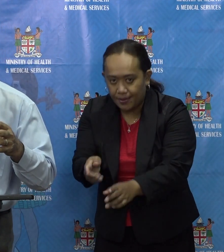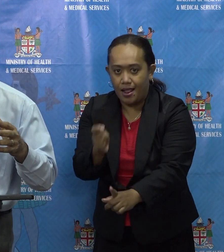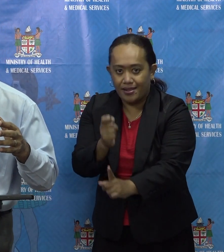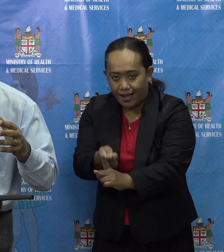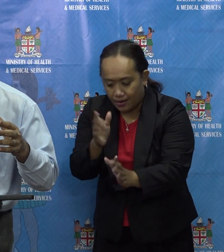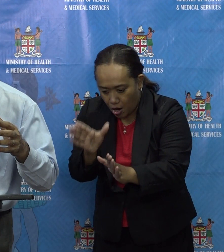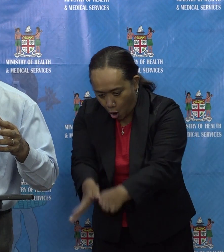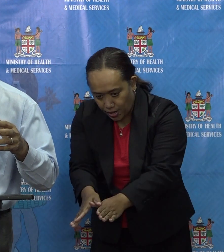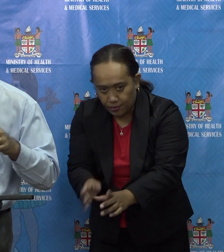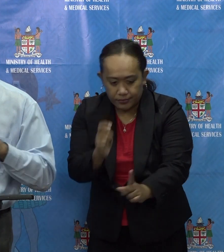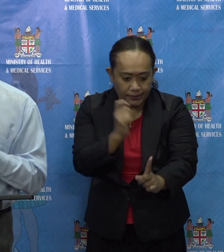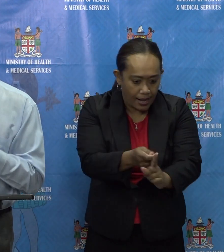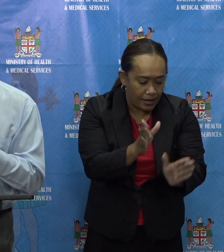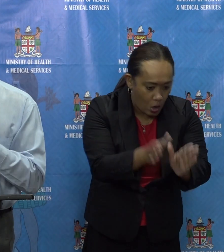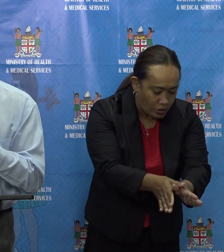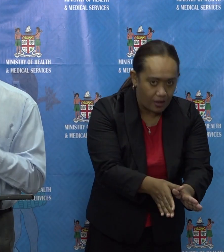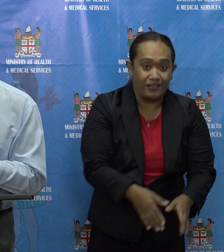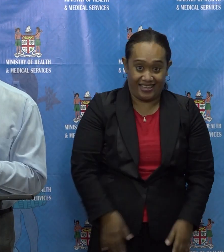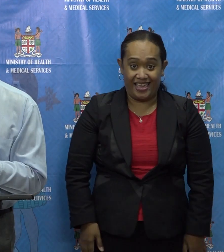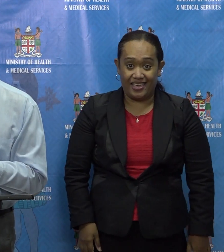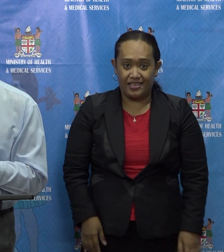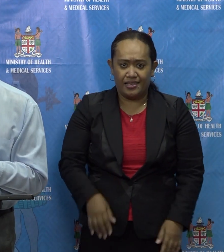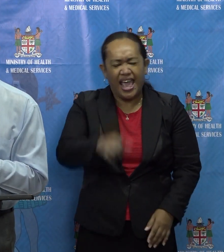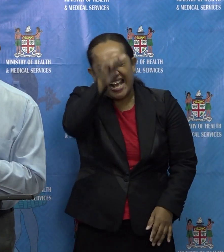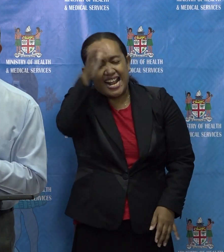that you would work with. It's just a little bit more clever.